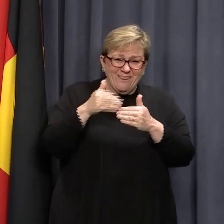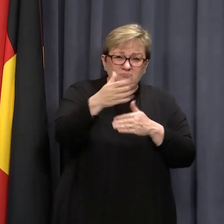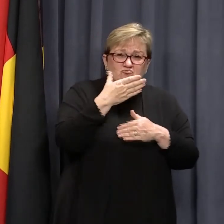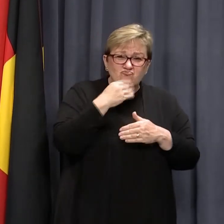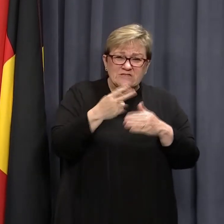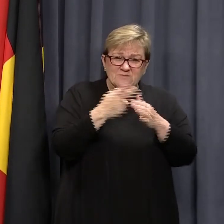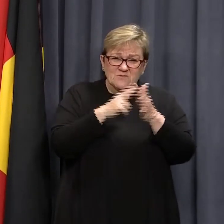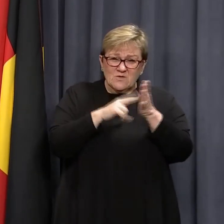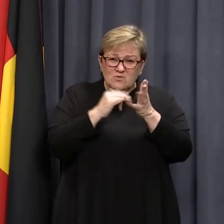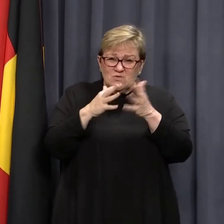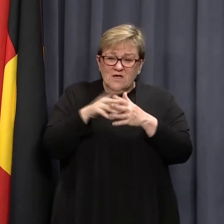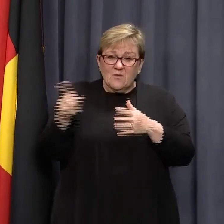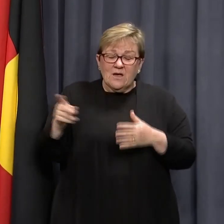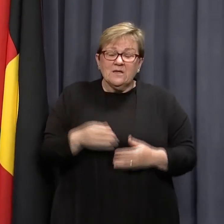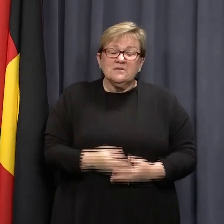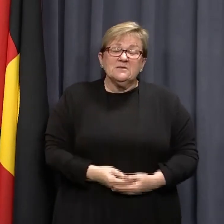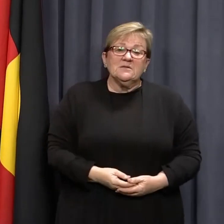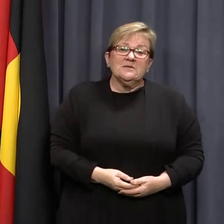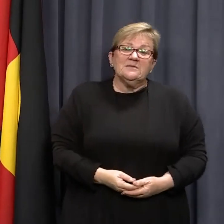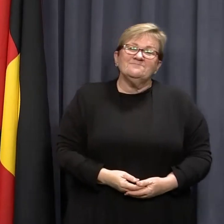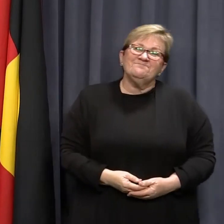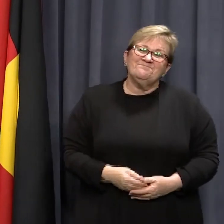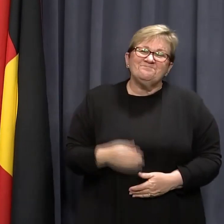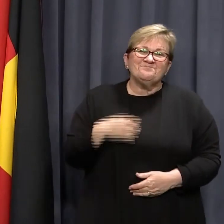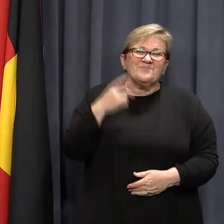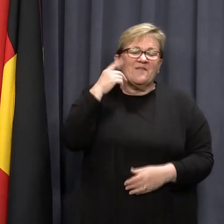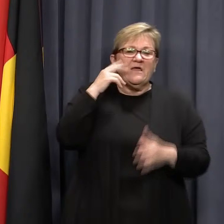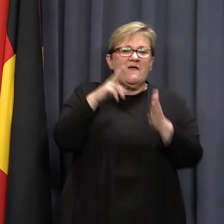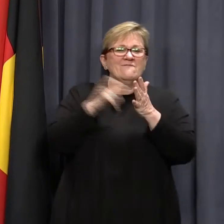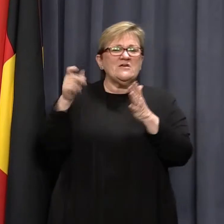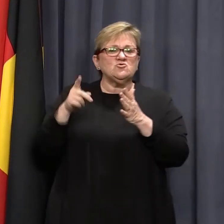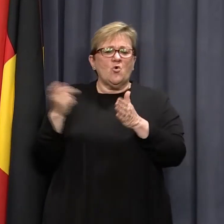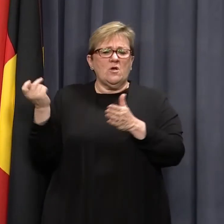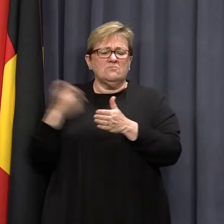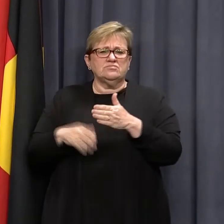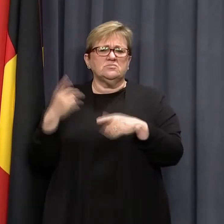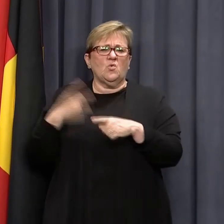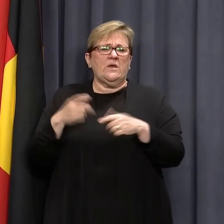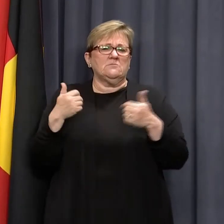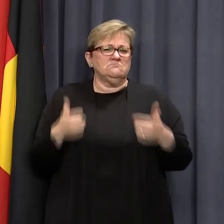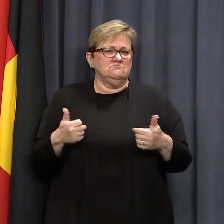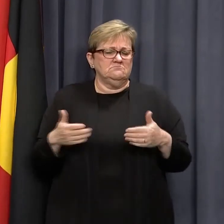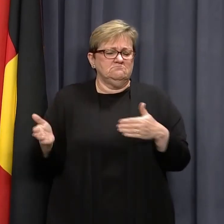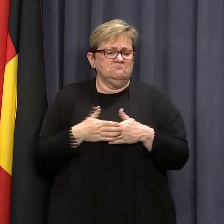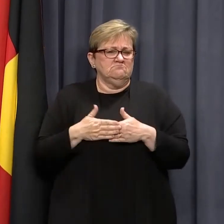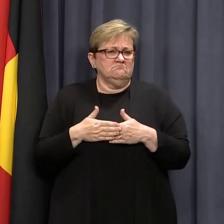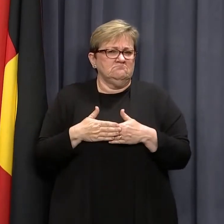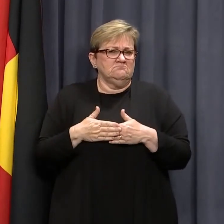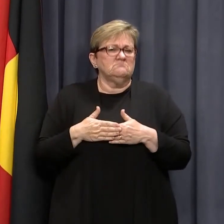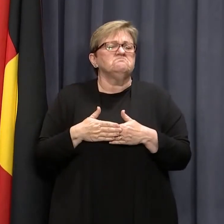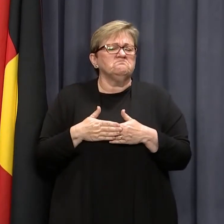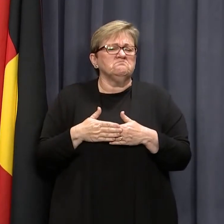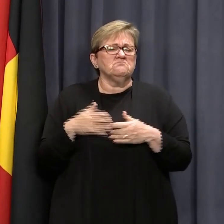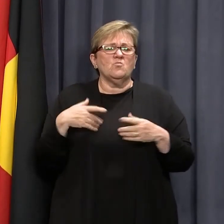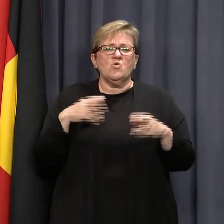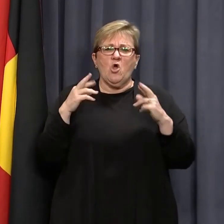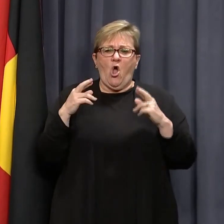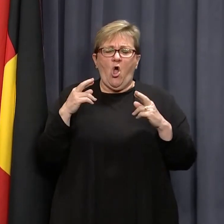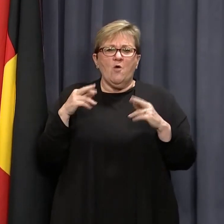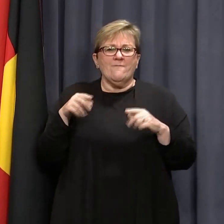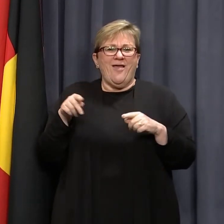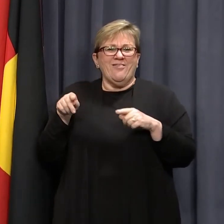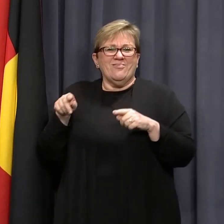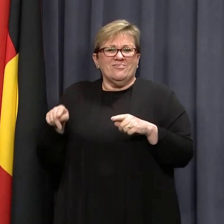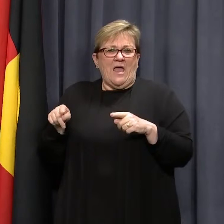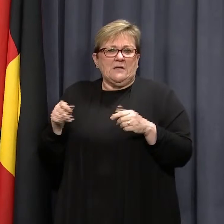Christmas? Look, I think they have locked down. Victoria's locked down very quickly, so we would hope that